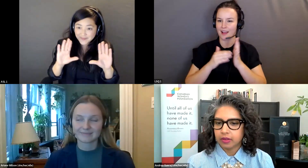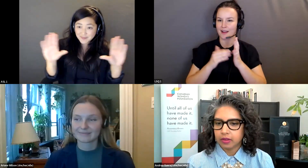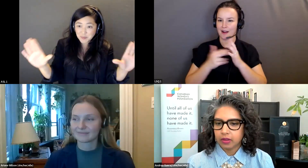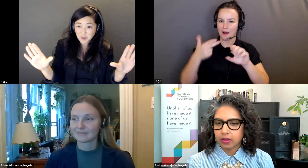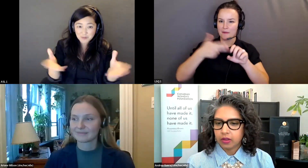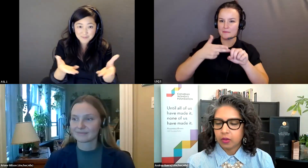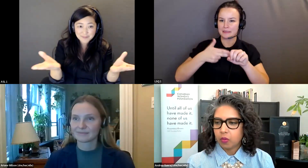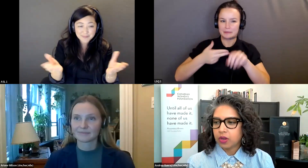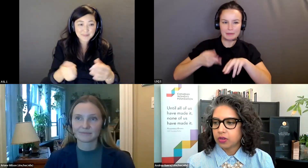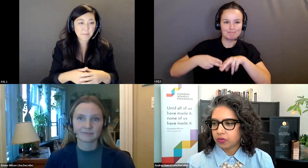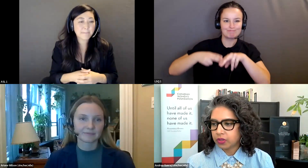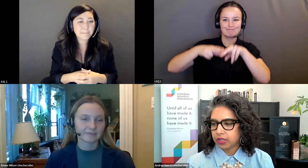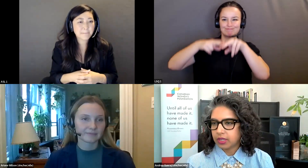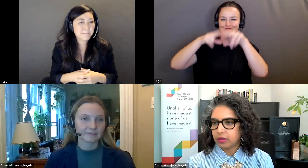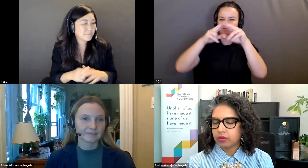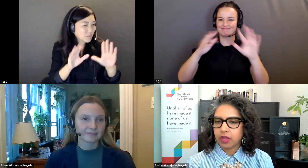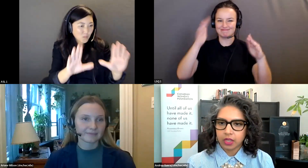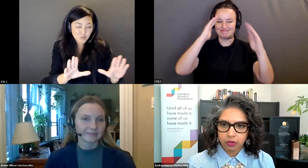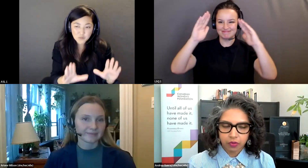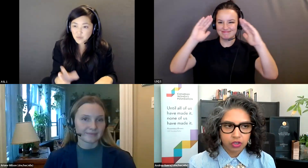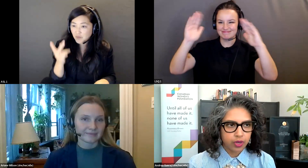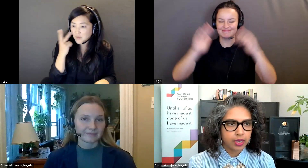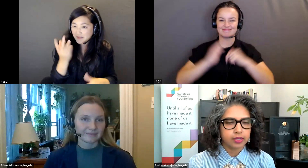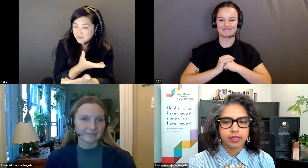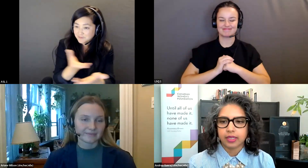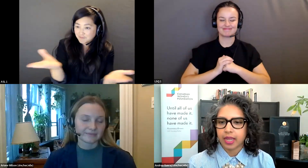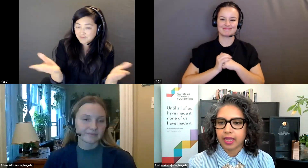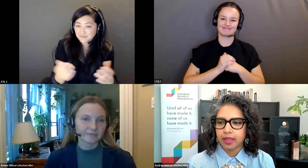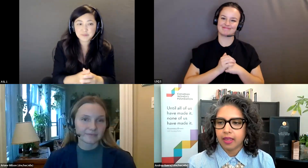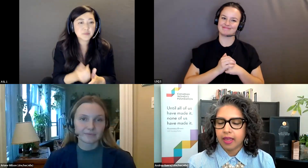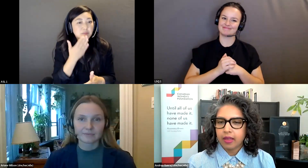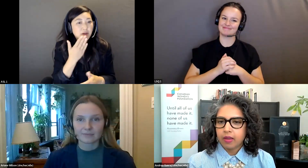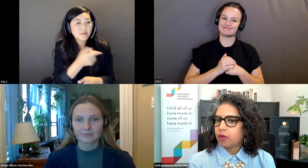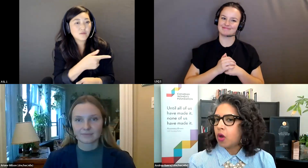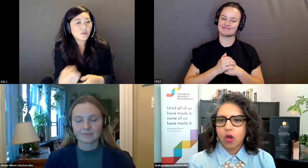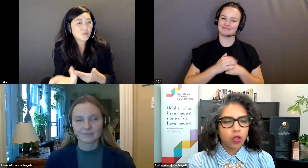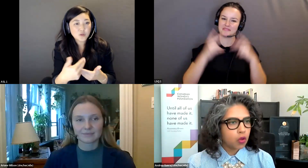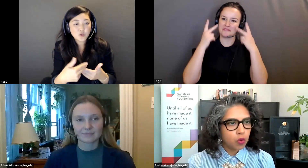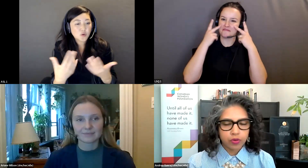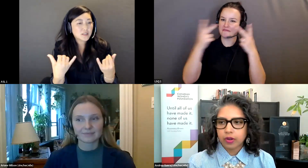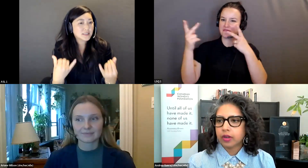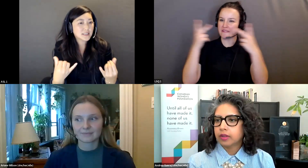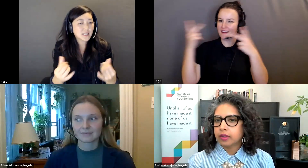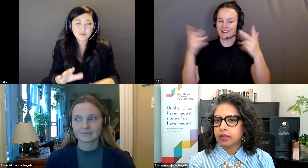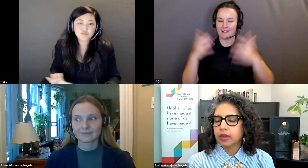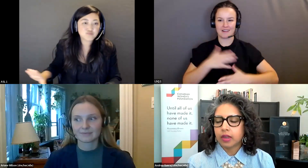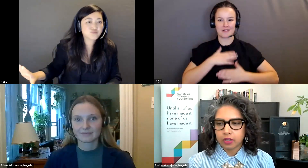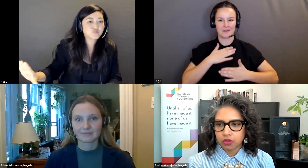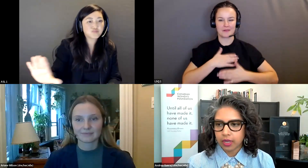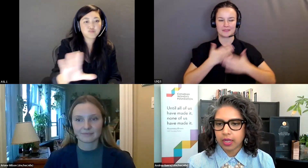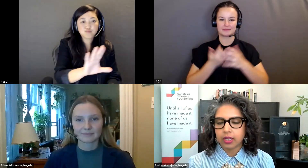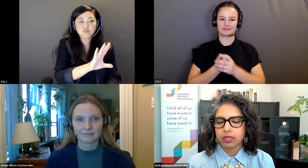everyone. Wonderful to see you. Thank you for joining us today. From all over